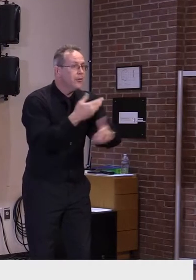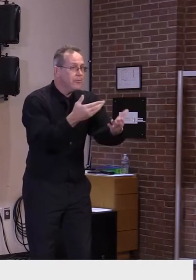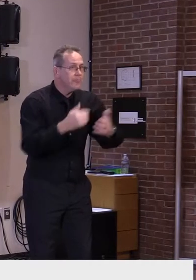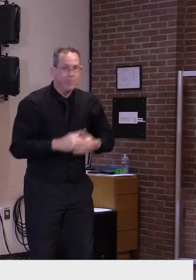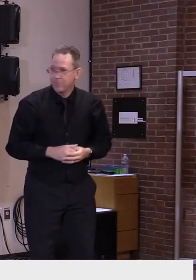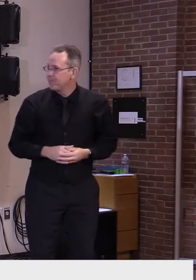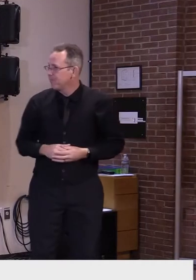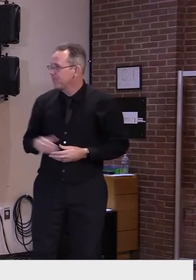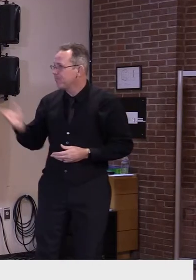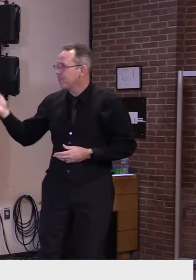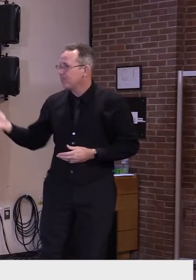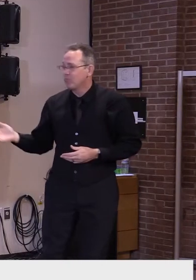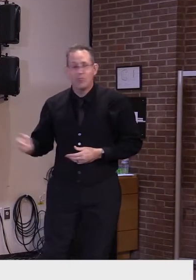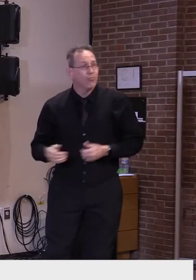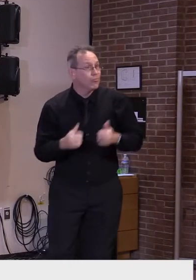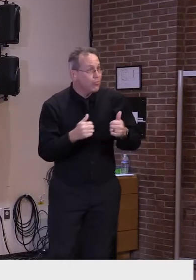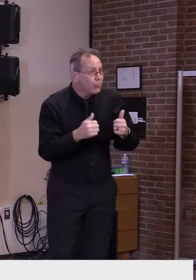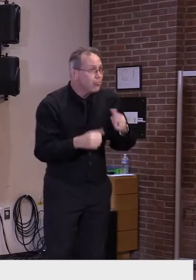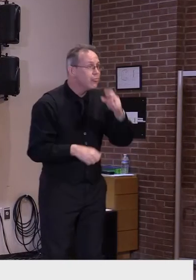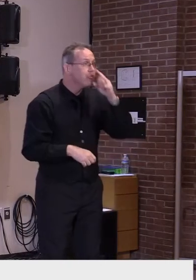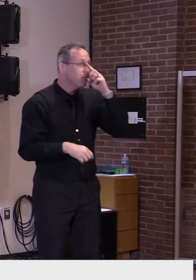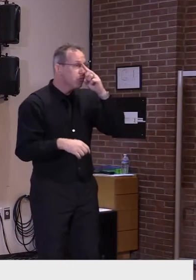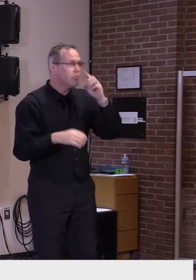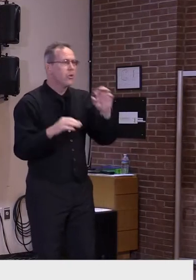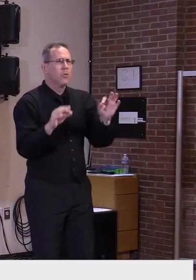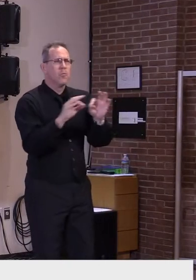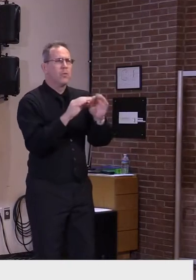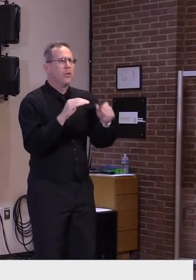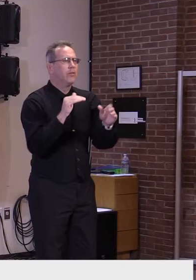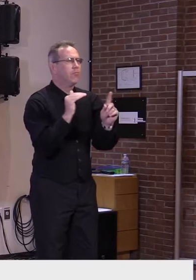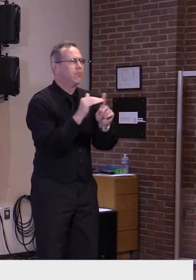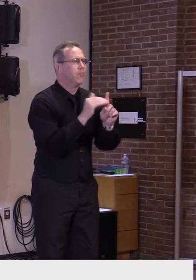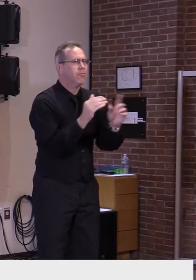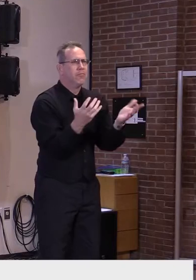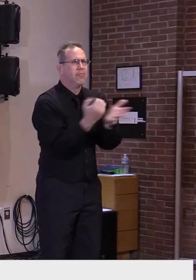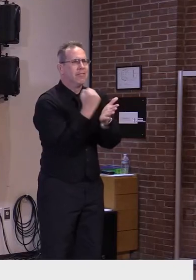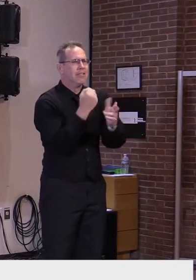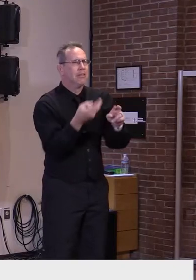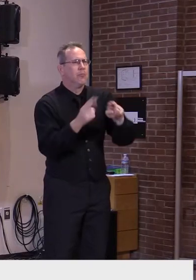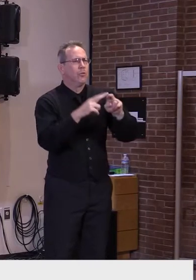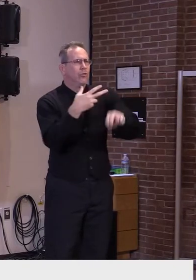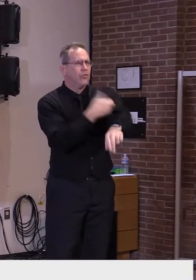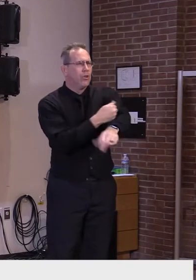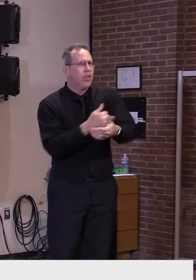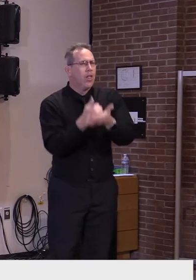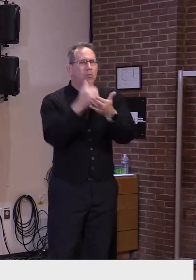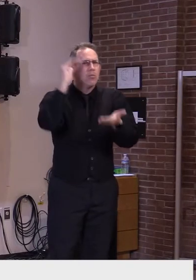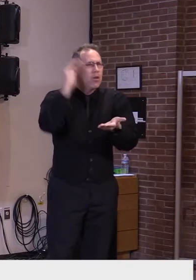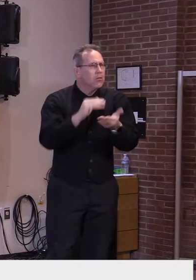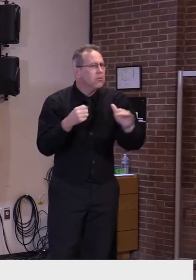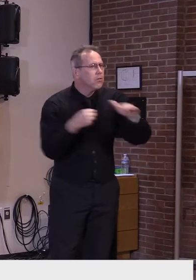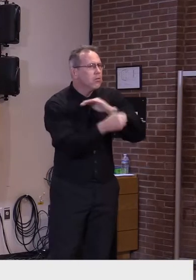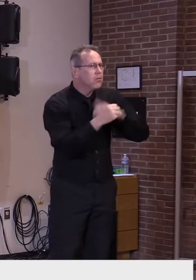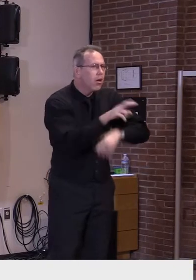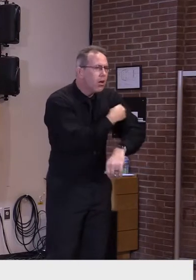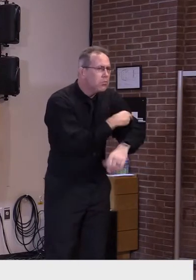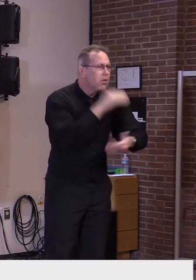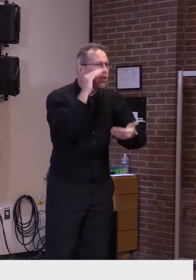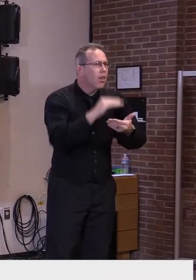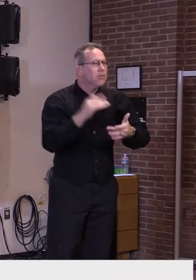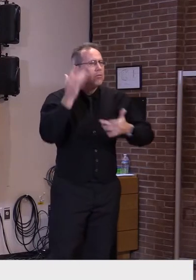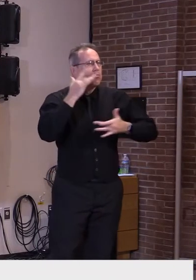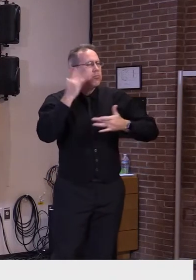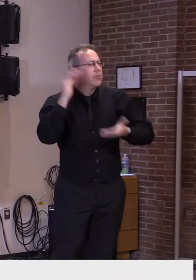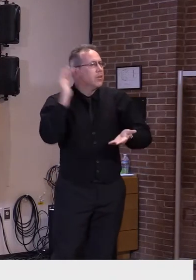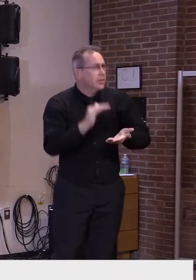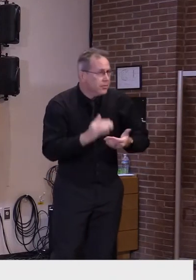people stay out of the hospital. So really critical for those who are eligible to get their booster shot. And we're seeing among that 65 and older